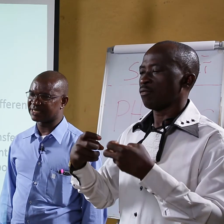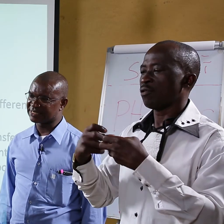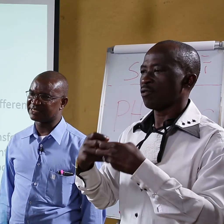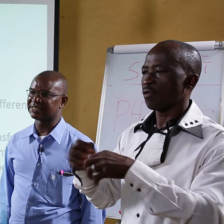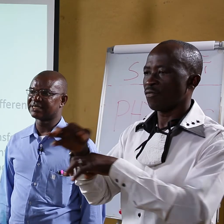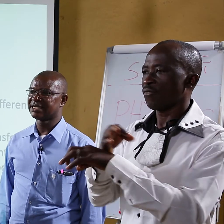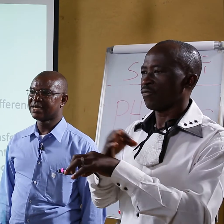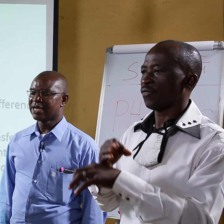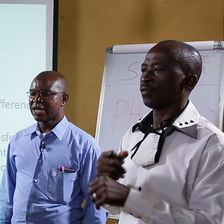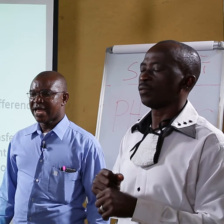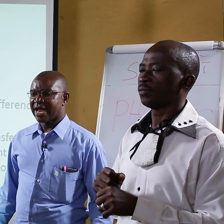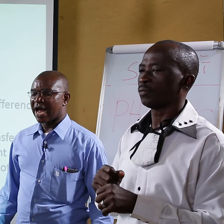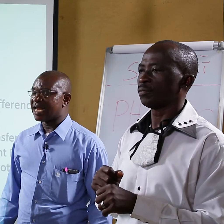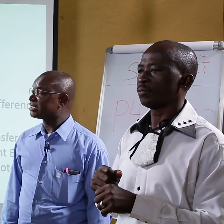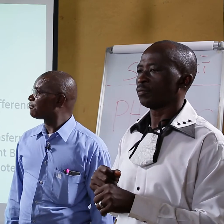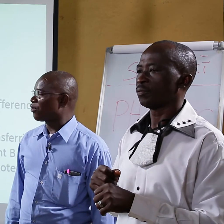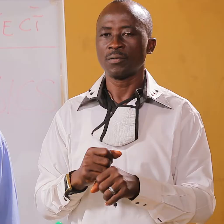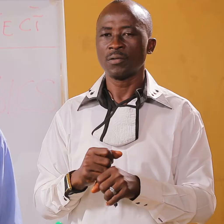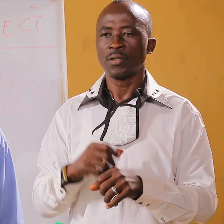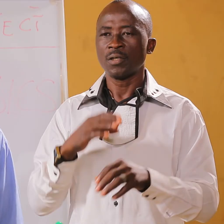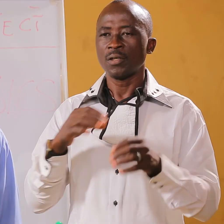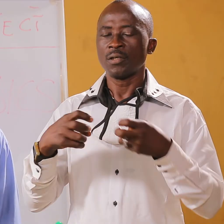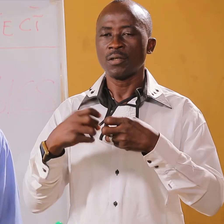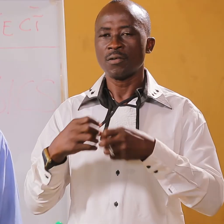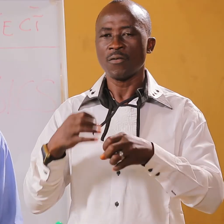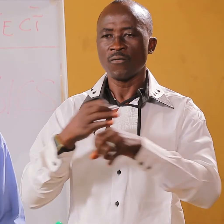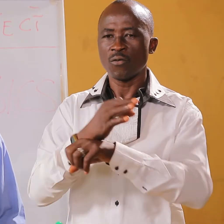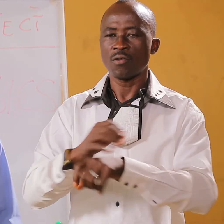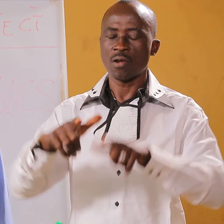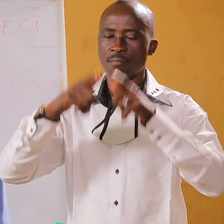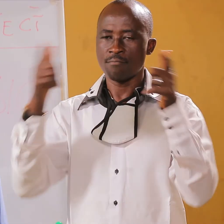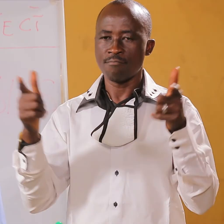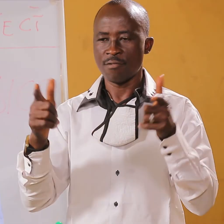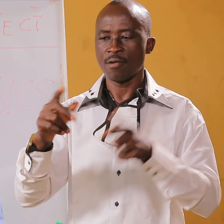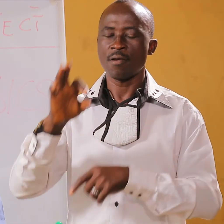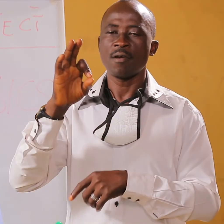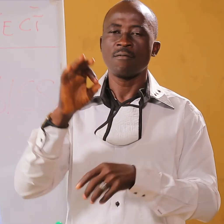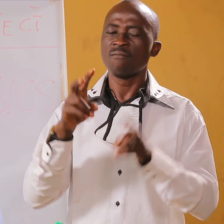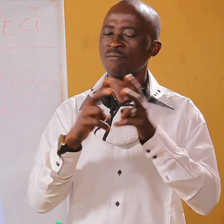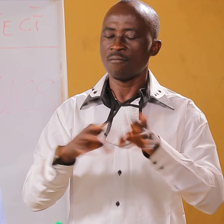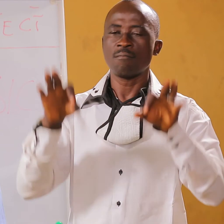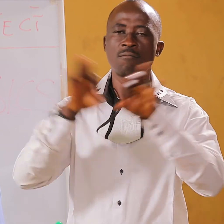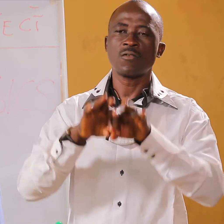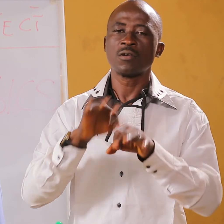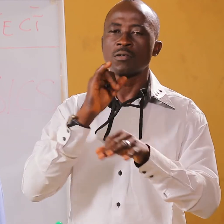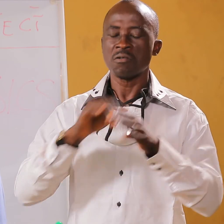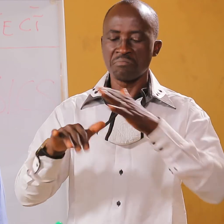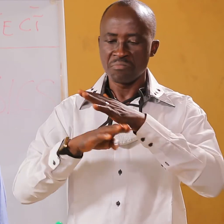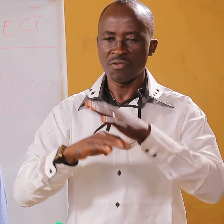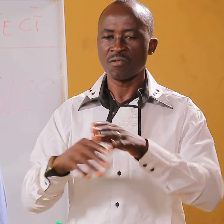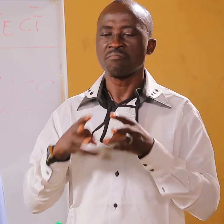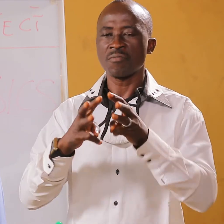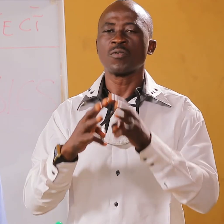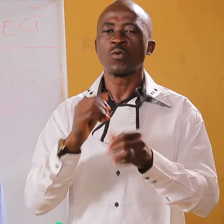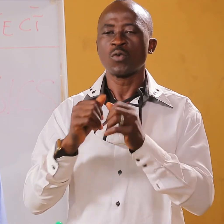field intensity. Electric force, capital F, is very important, is our basic formula, which leads